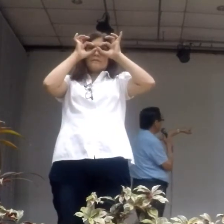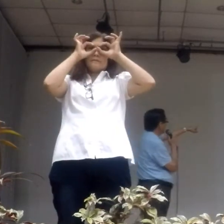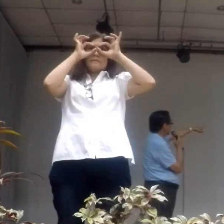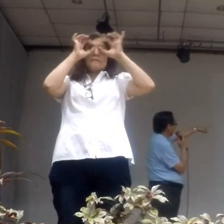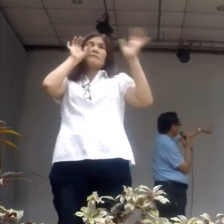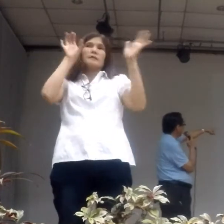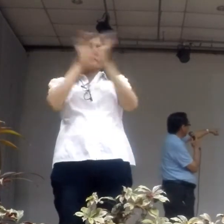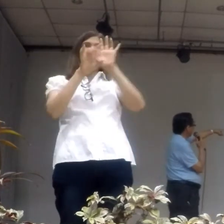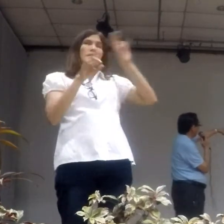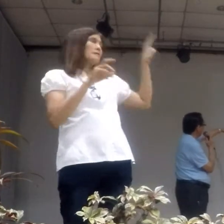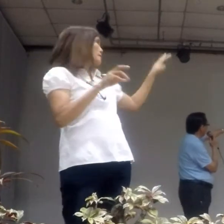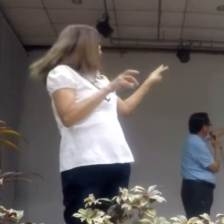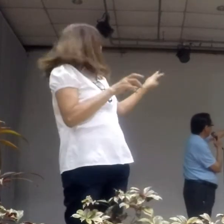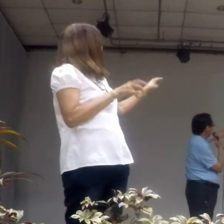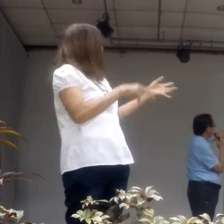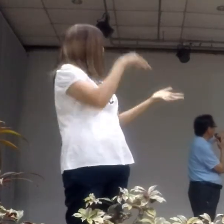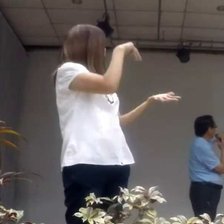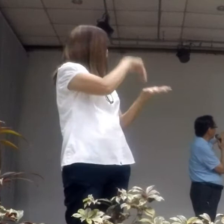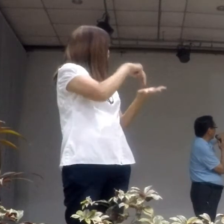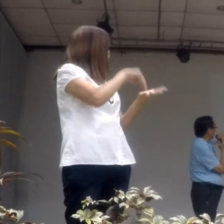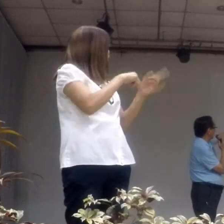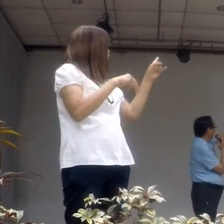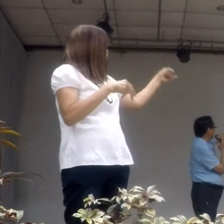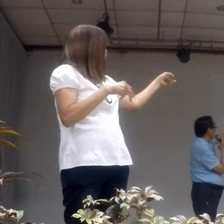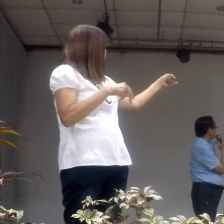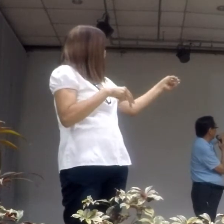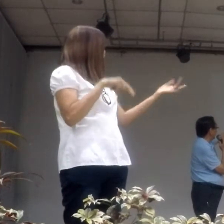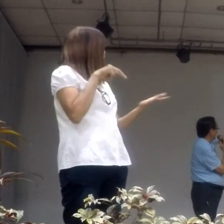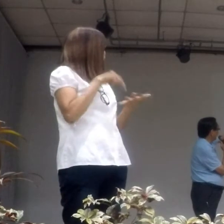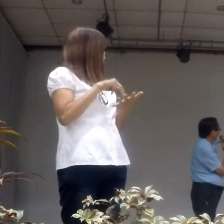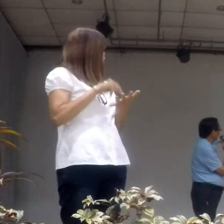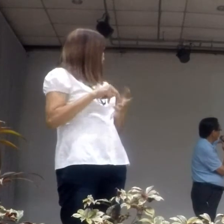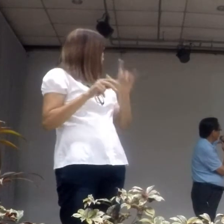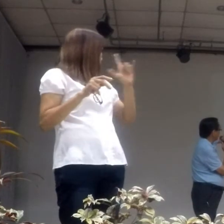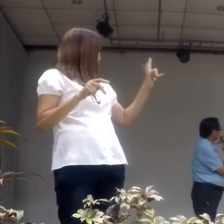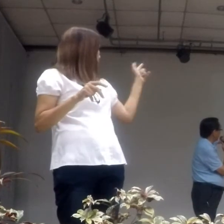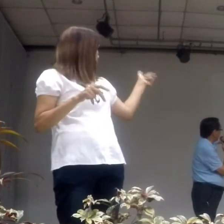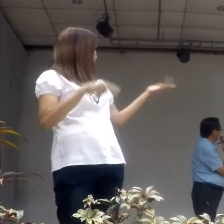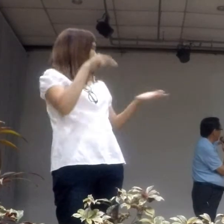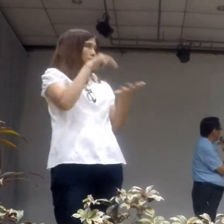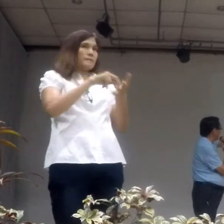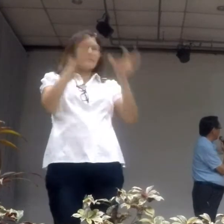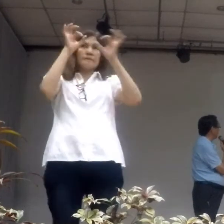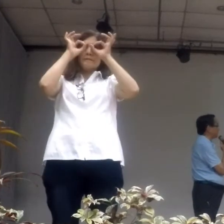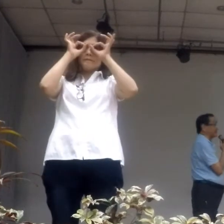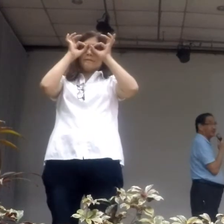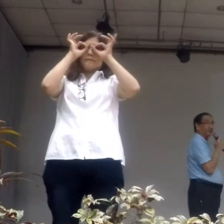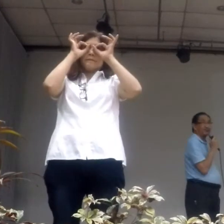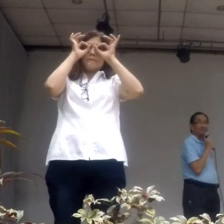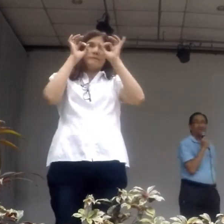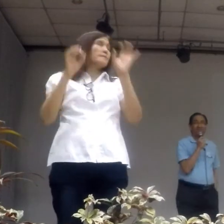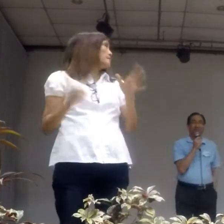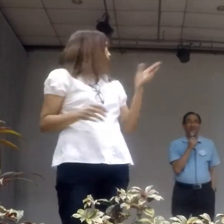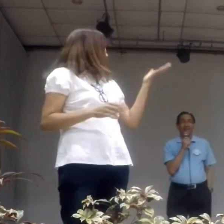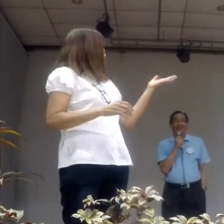Also there standing on the left side. You'll notice on the left, that's Menci